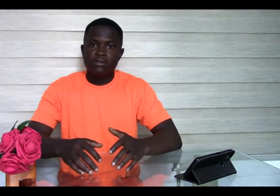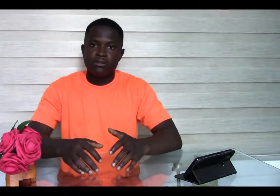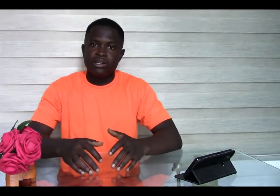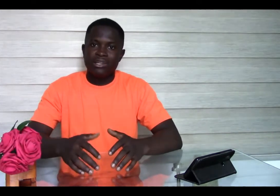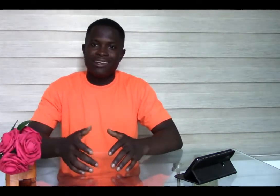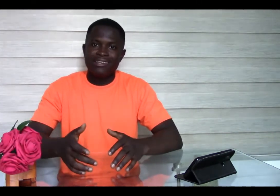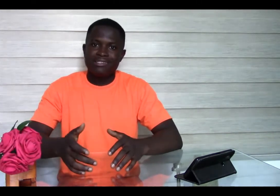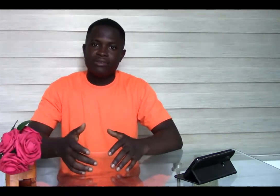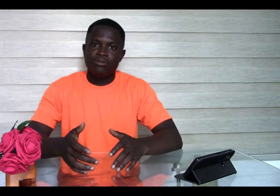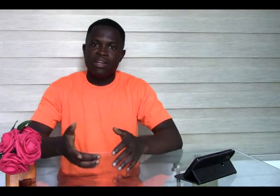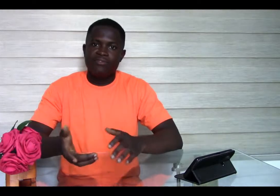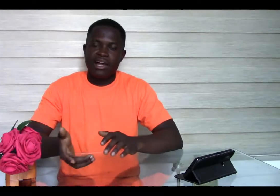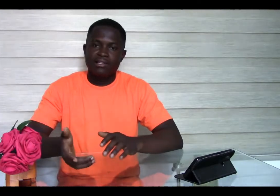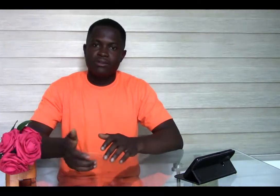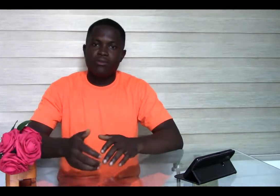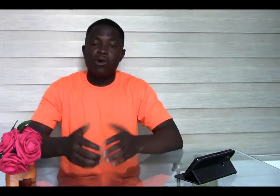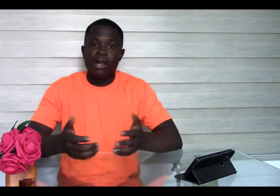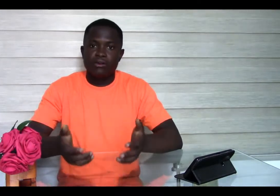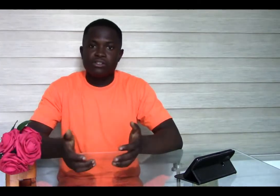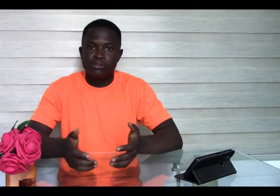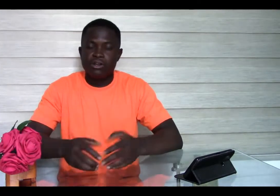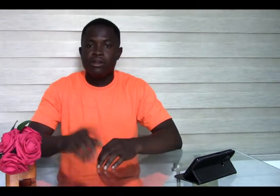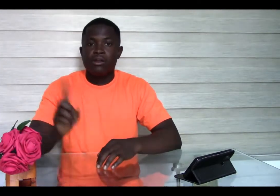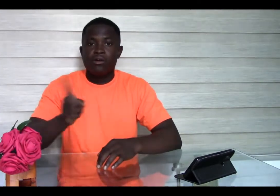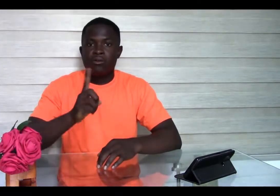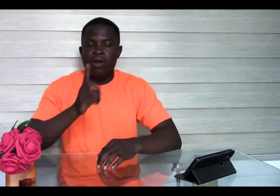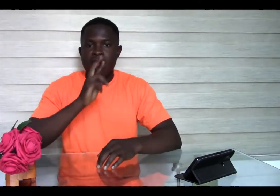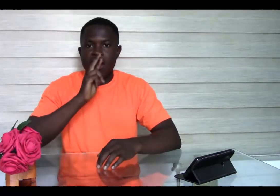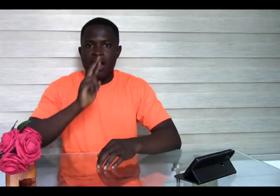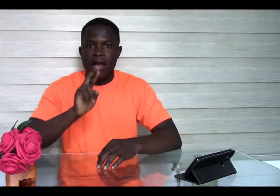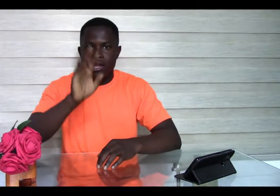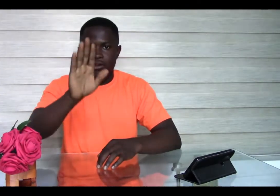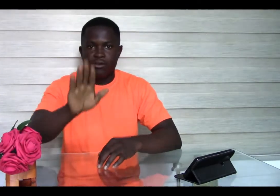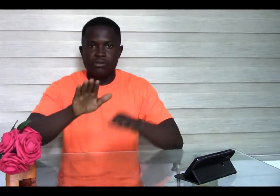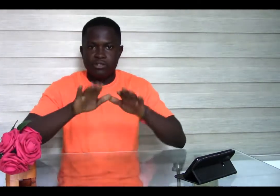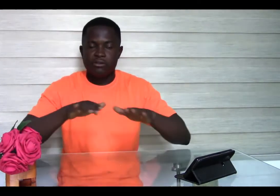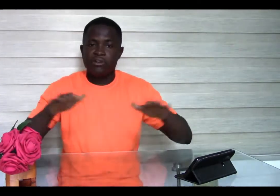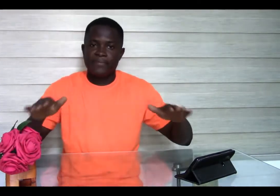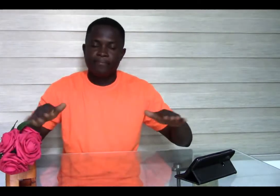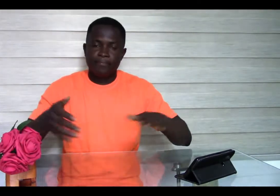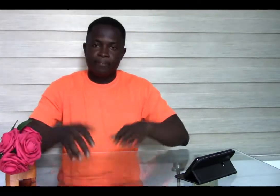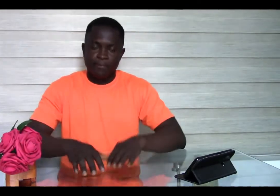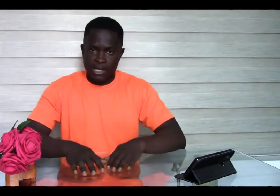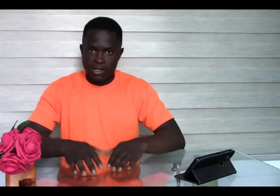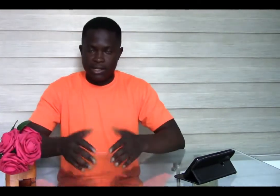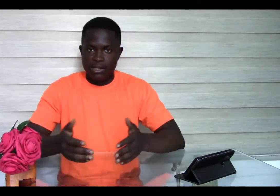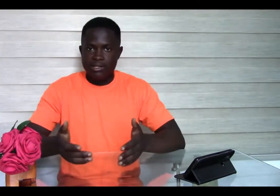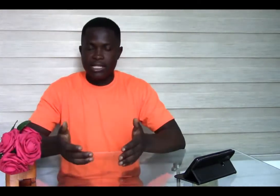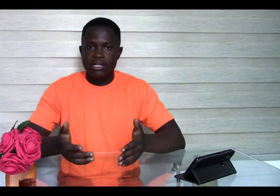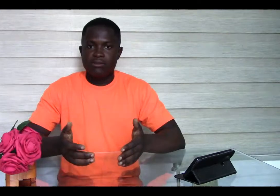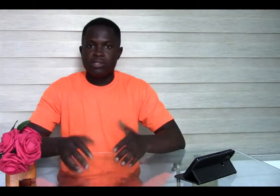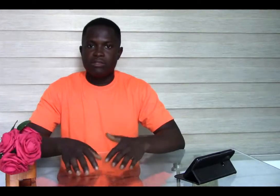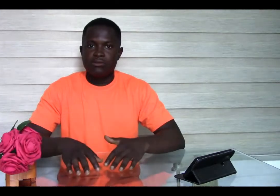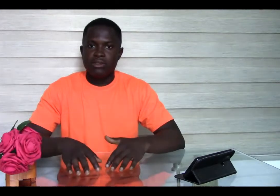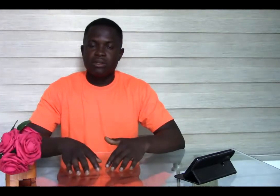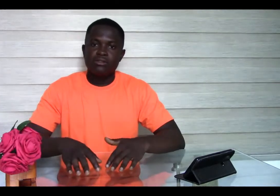in English, we would have asked, where are your children? Where are your children? But in Ghanaian Sign Language, we tend to